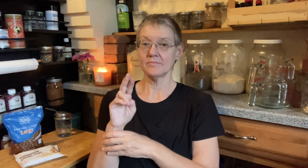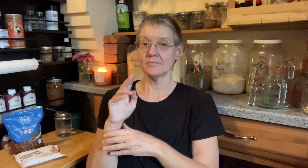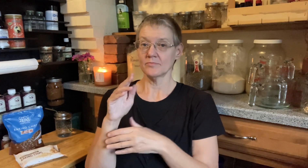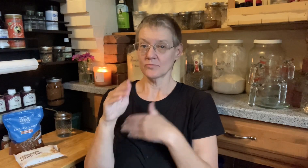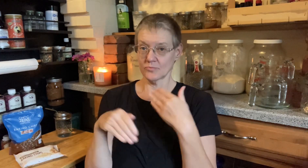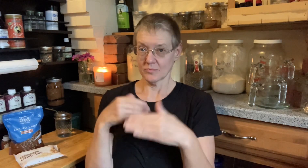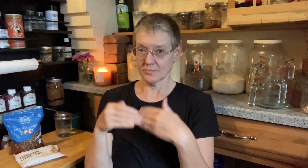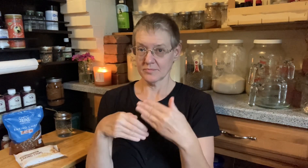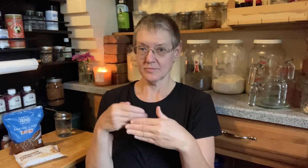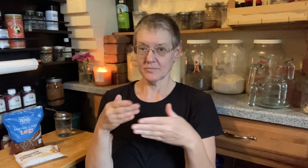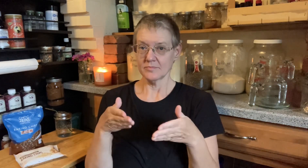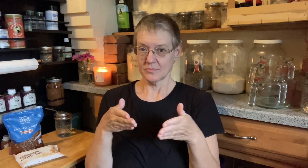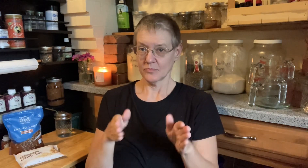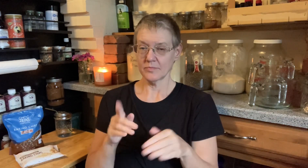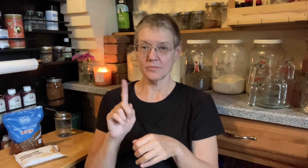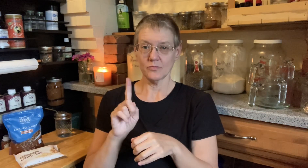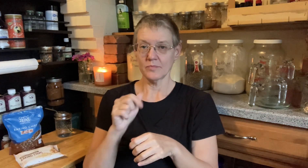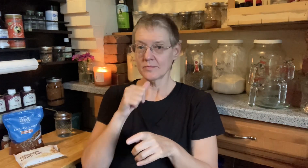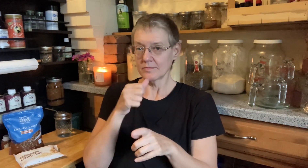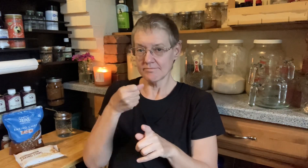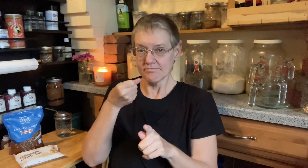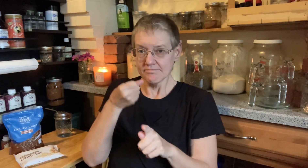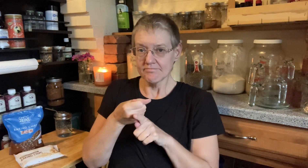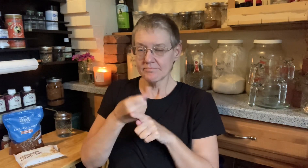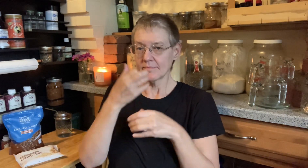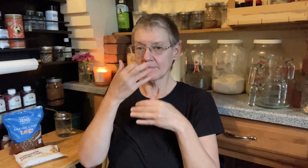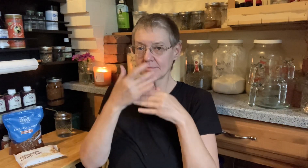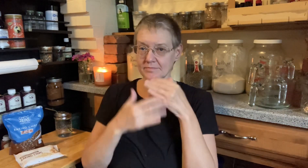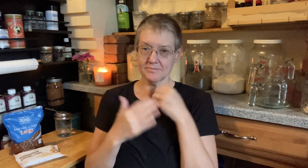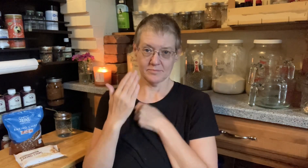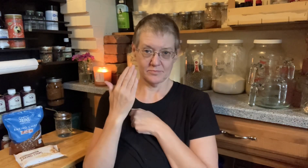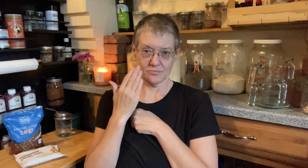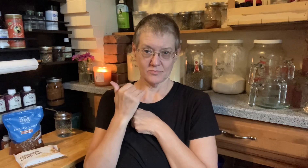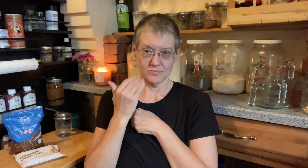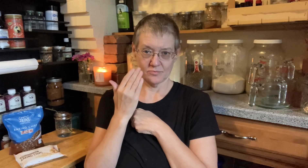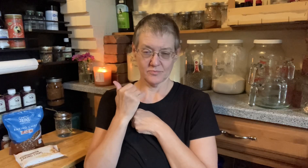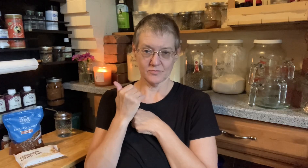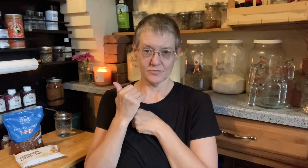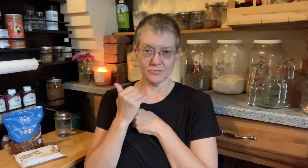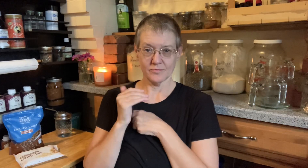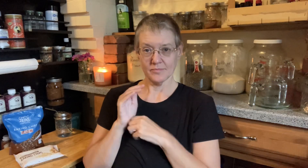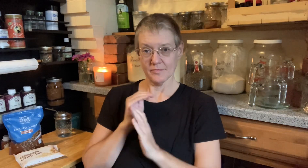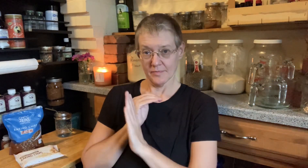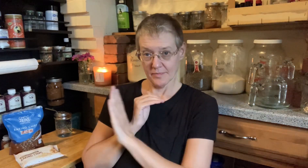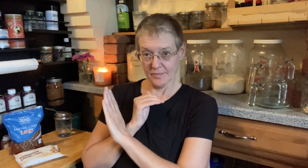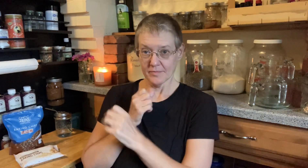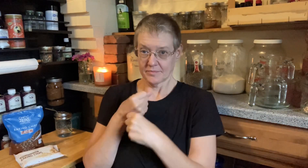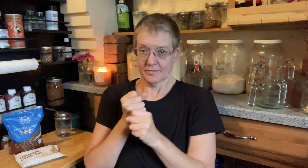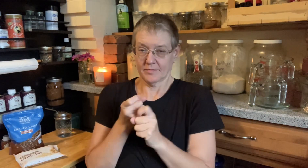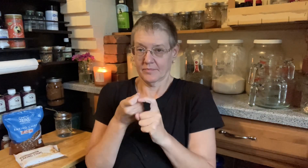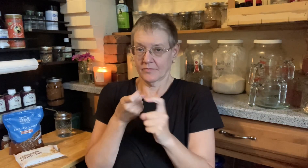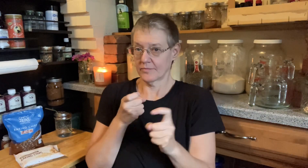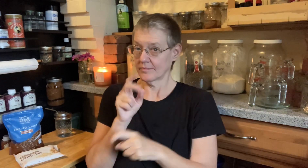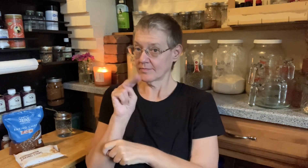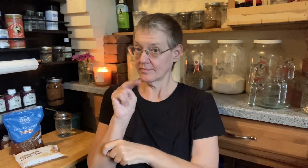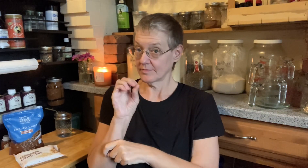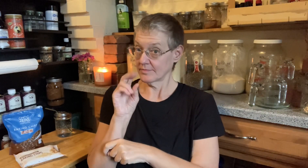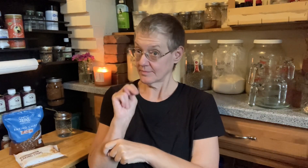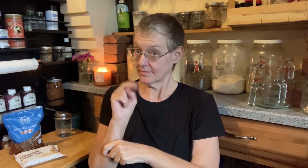that's processed in a way that it doesn't impact your blood sugar. They make theirs